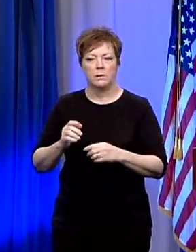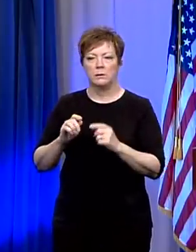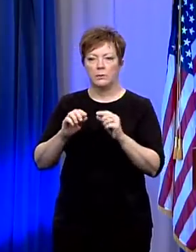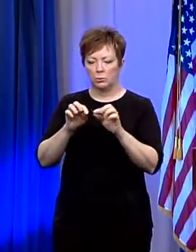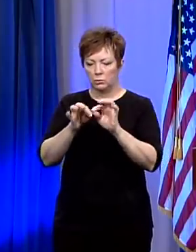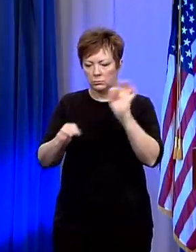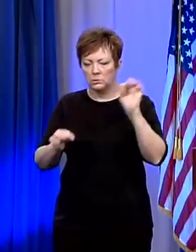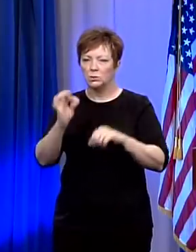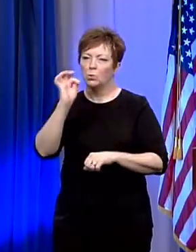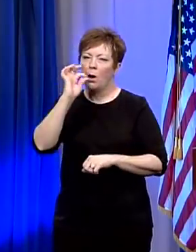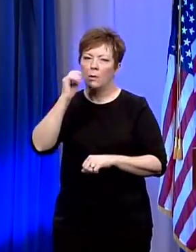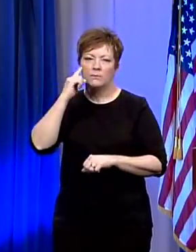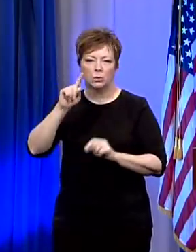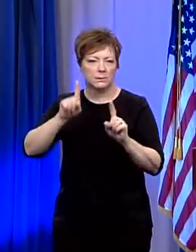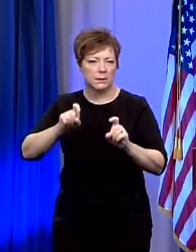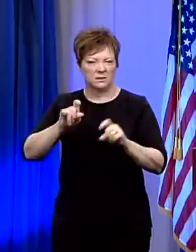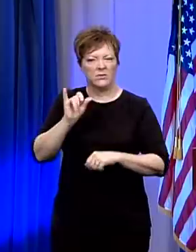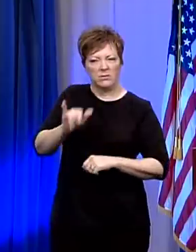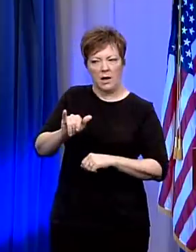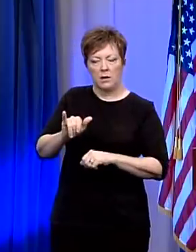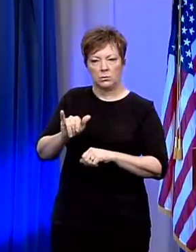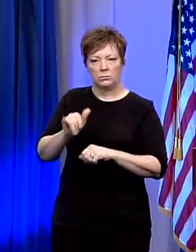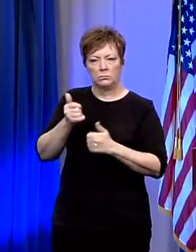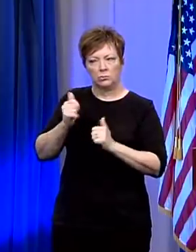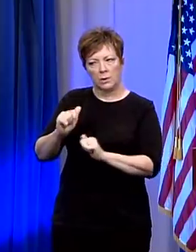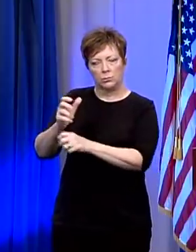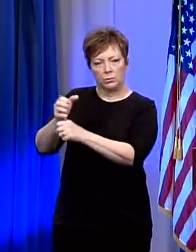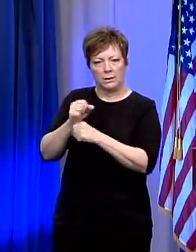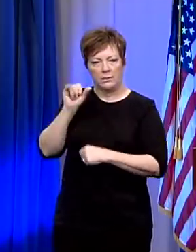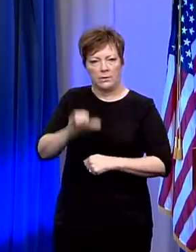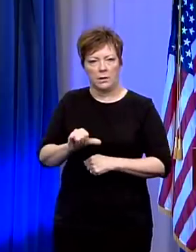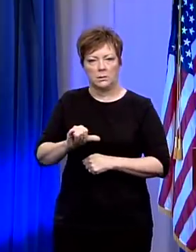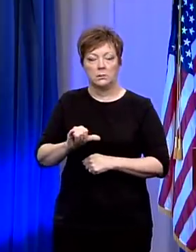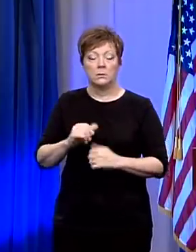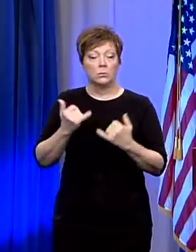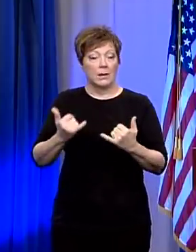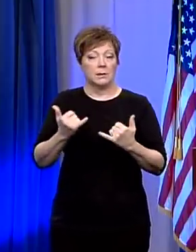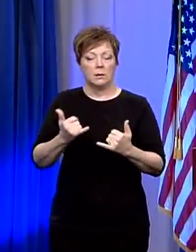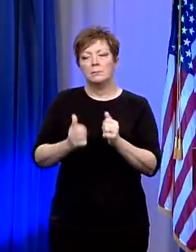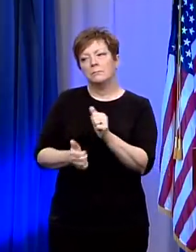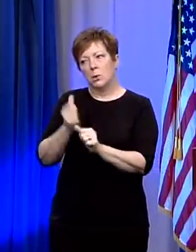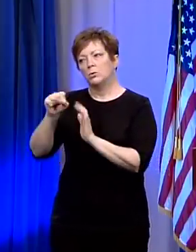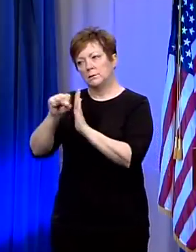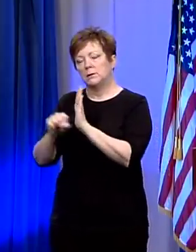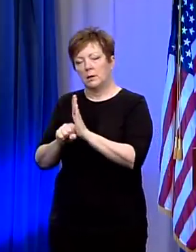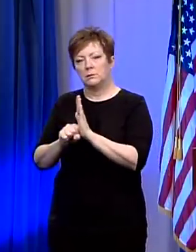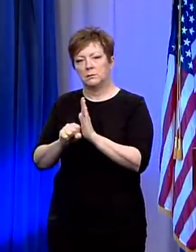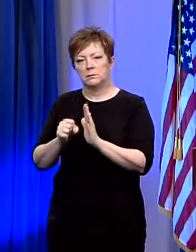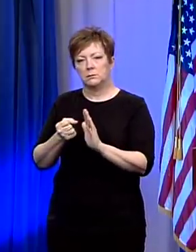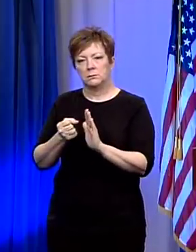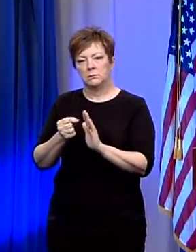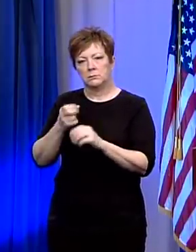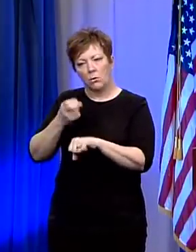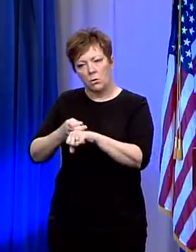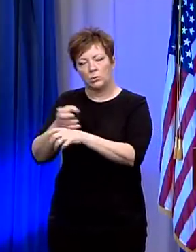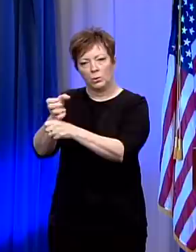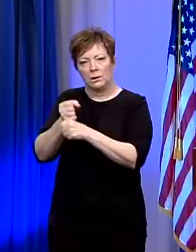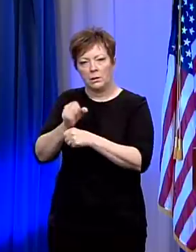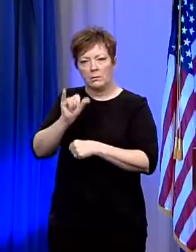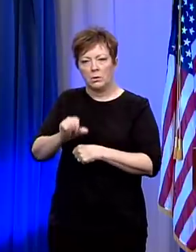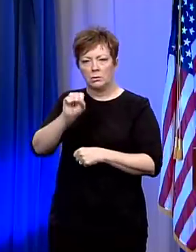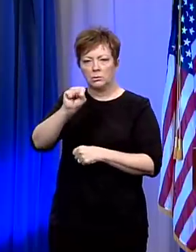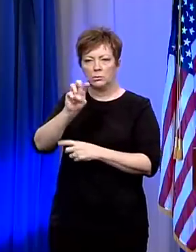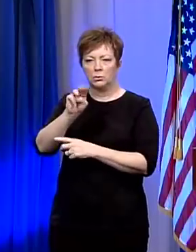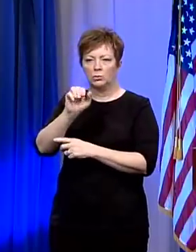like. We have a particular acute issue in our state, as do most states right now, with obtaining specimen